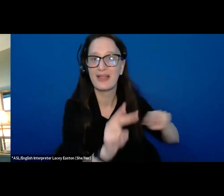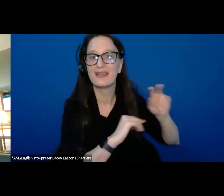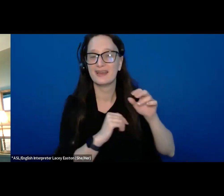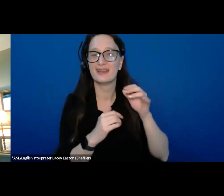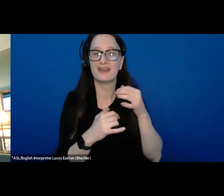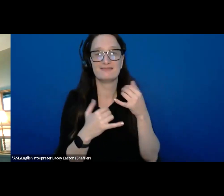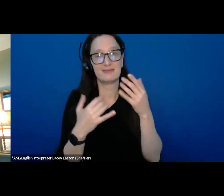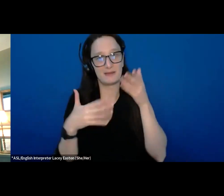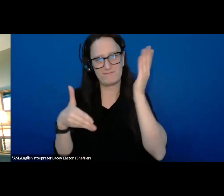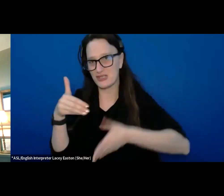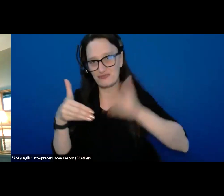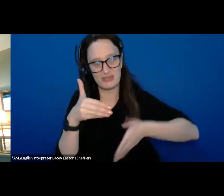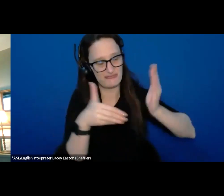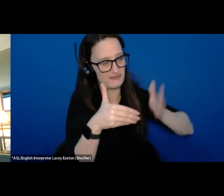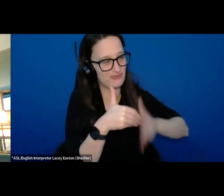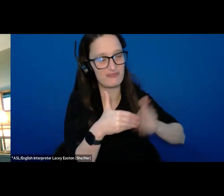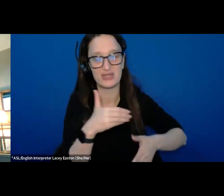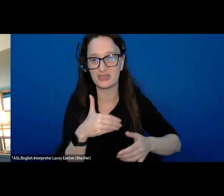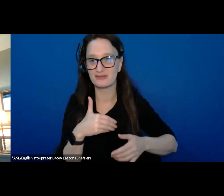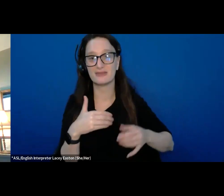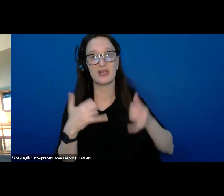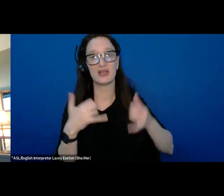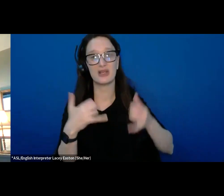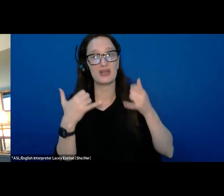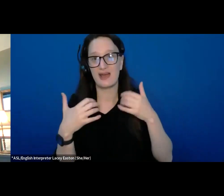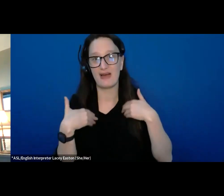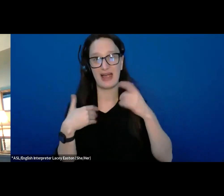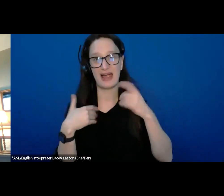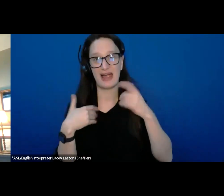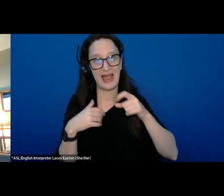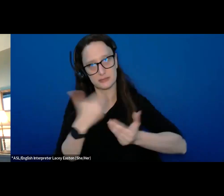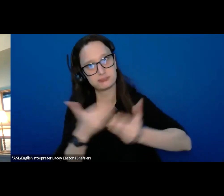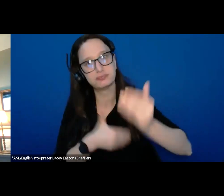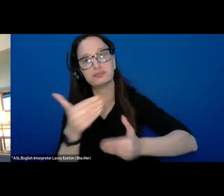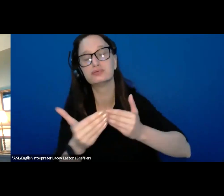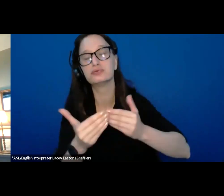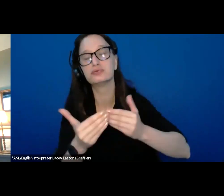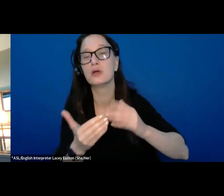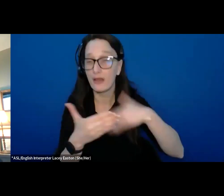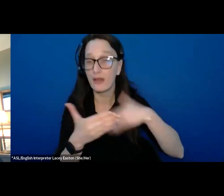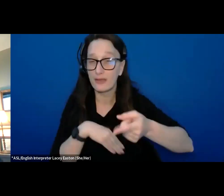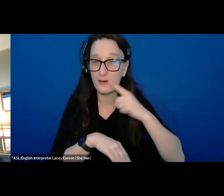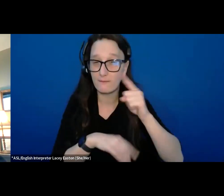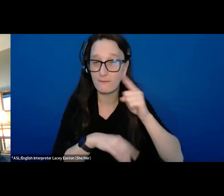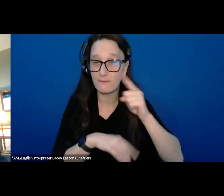getting done. Again, it's going to be plowing through these numbers. What's our next date where we gotta hit a benchmark?